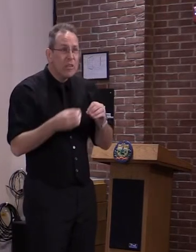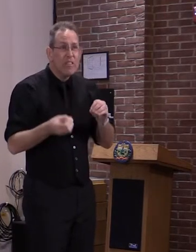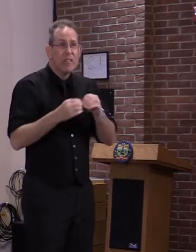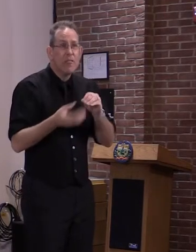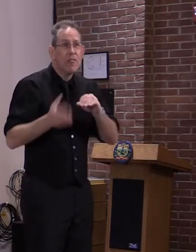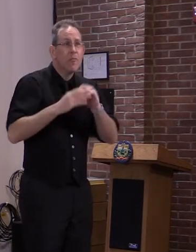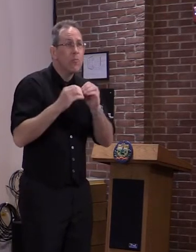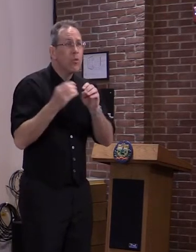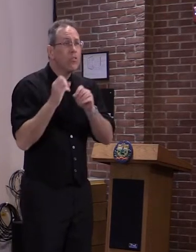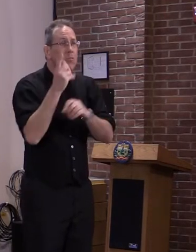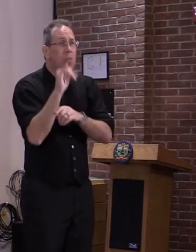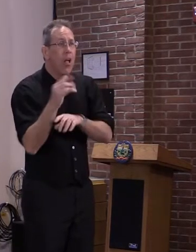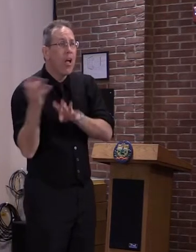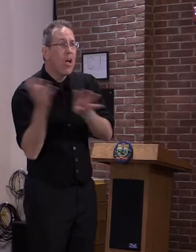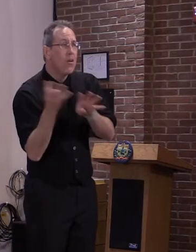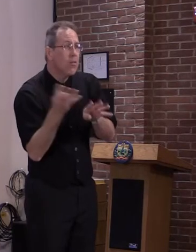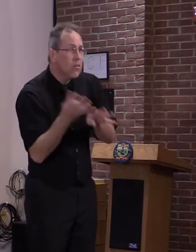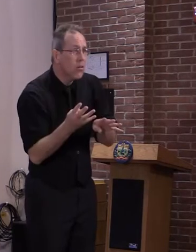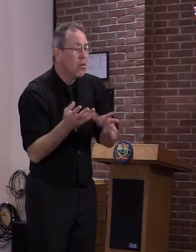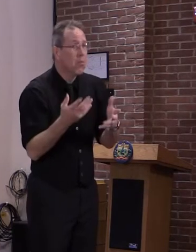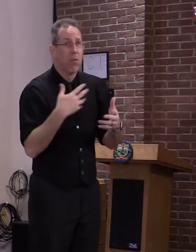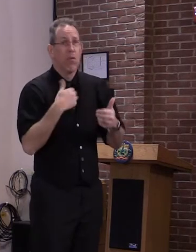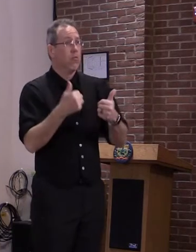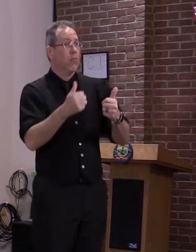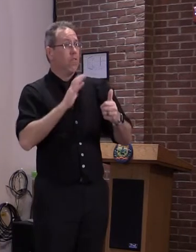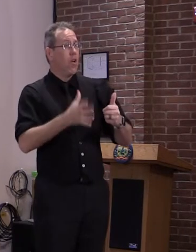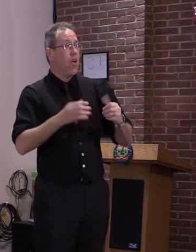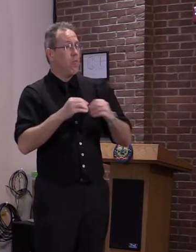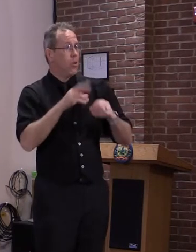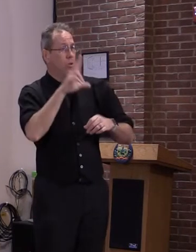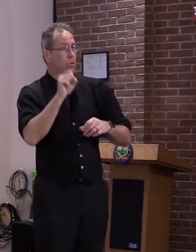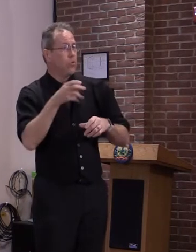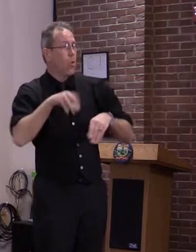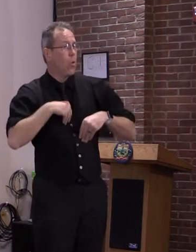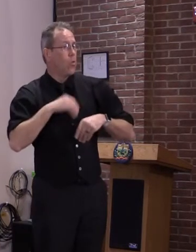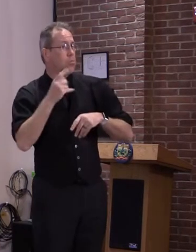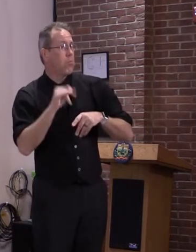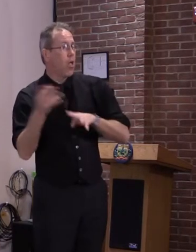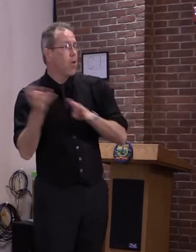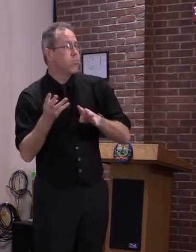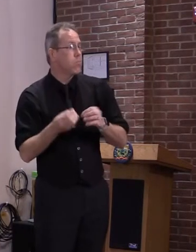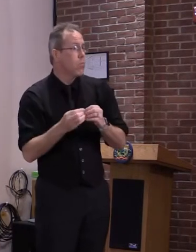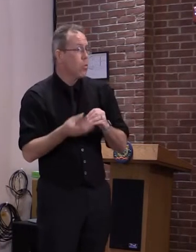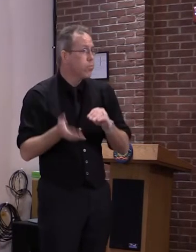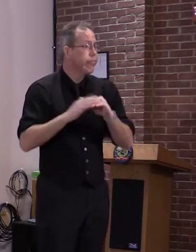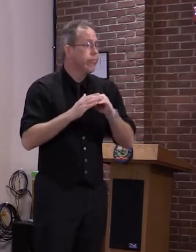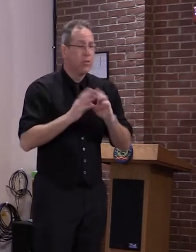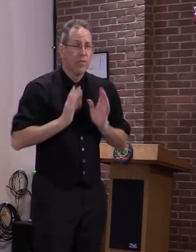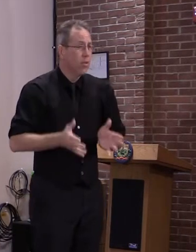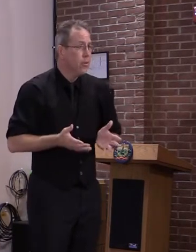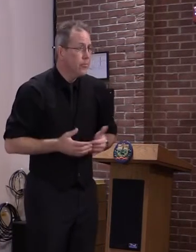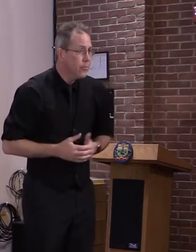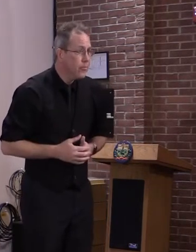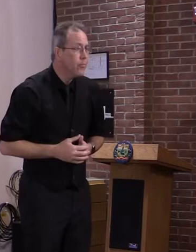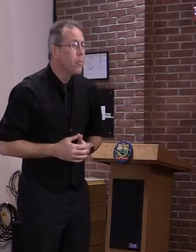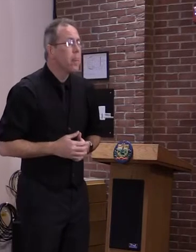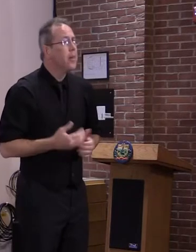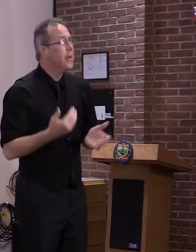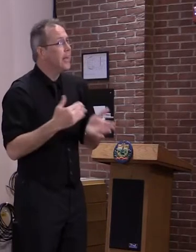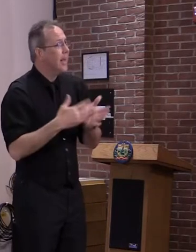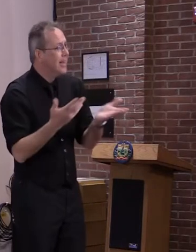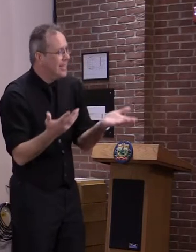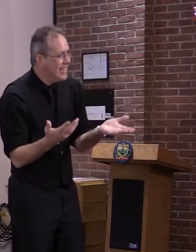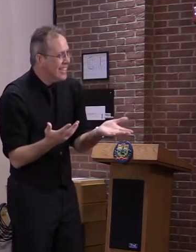But at the same time, I think this really does emphasize our need to reduce our reliance on fossil